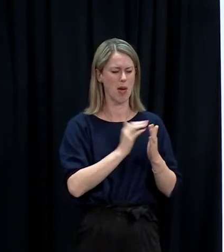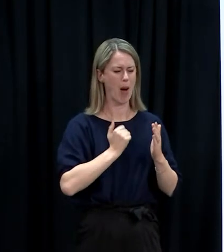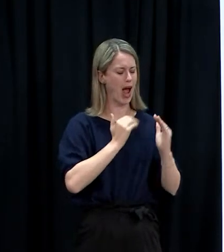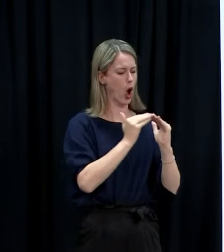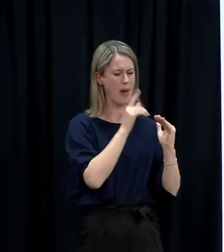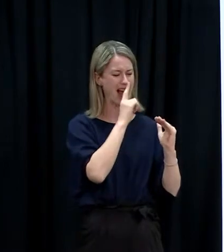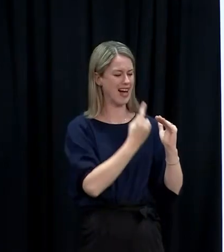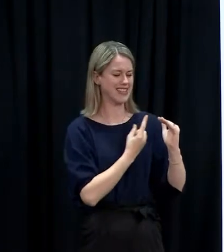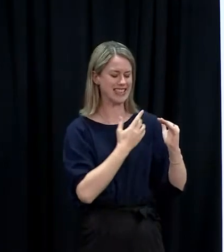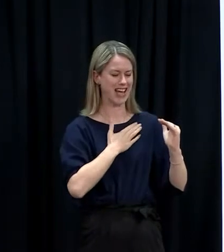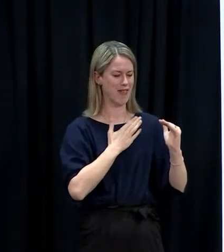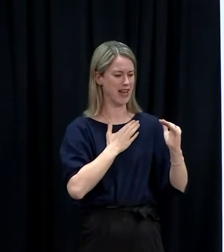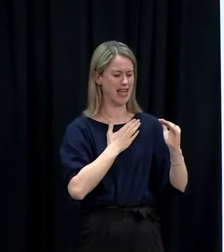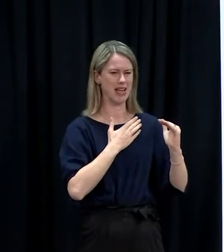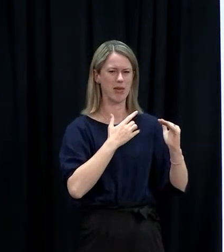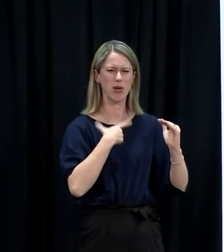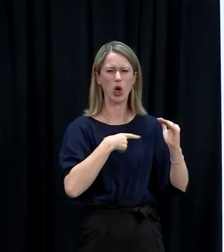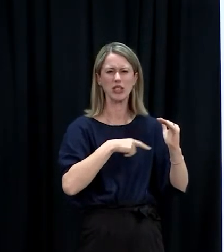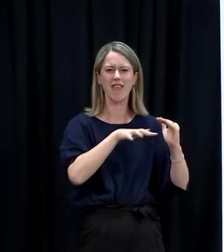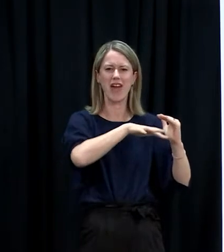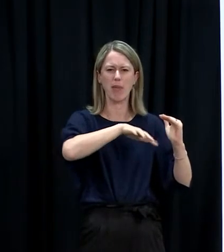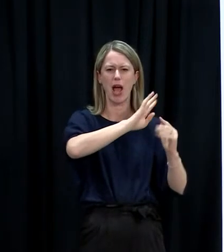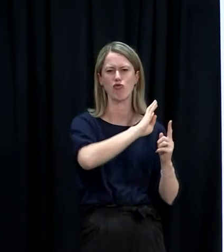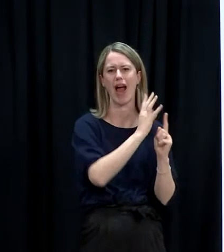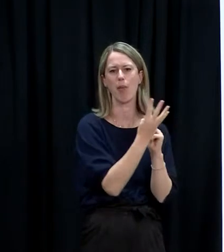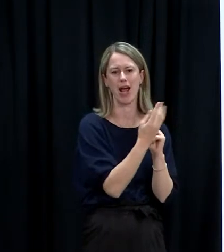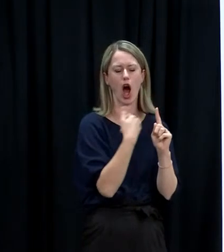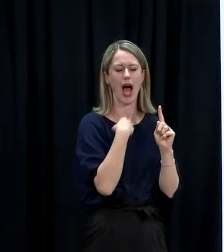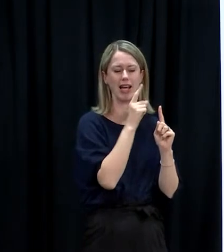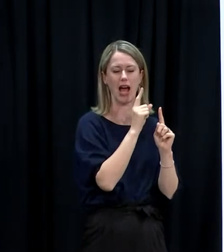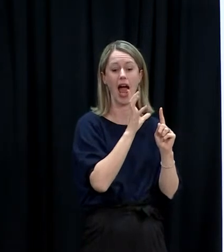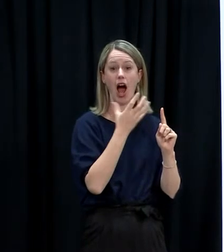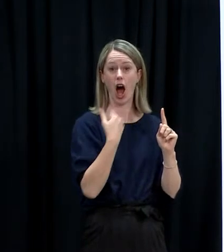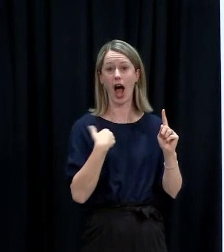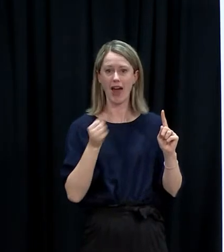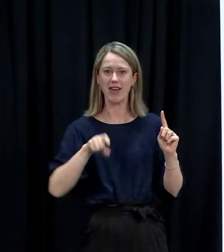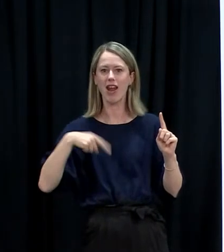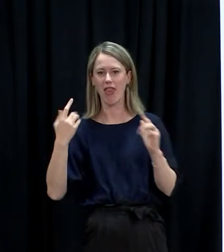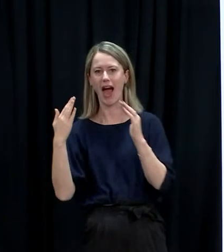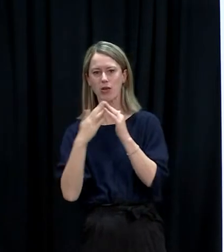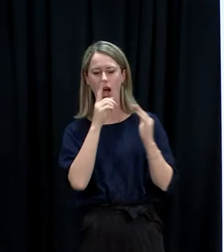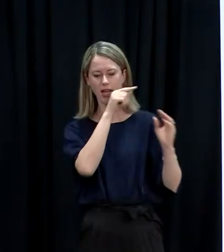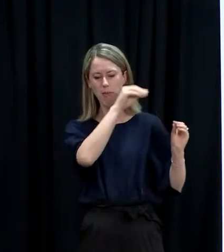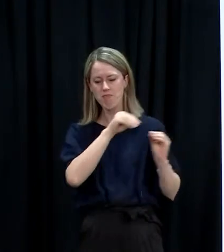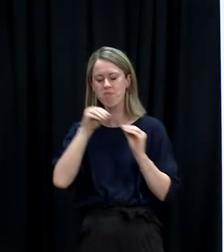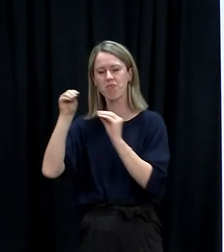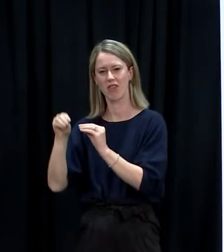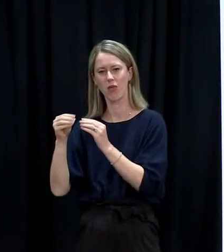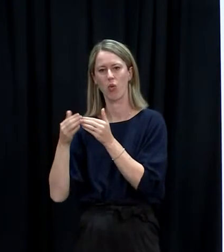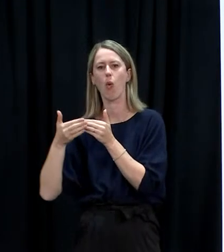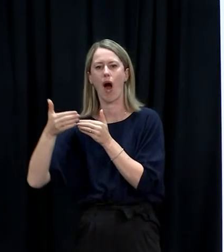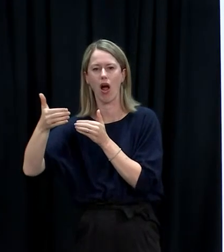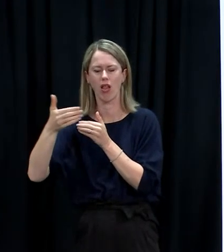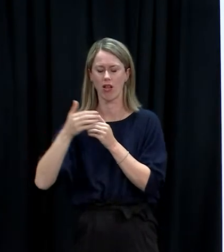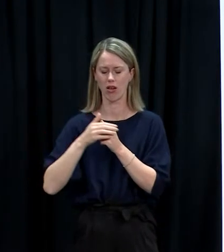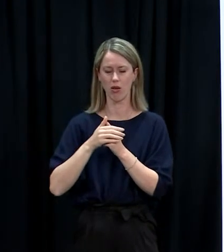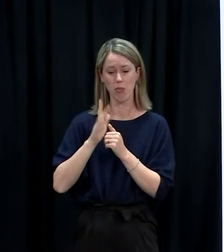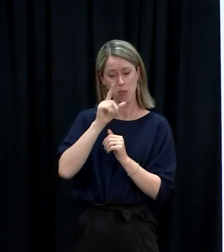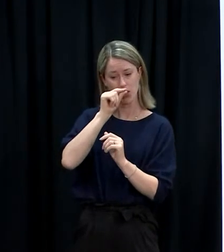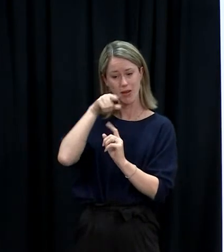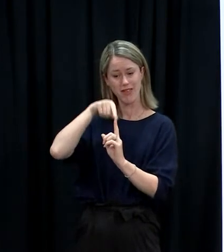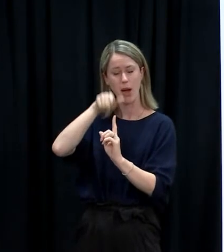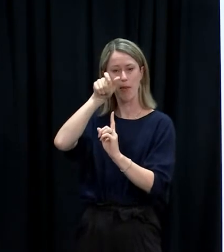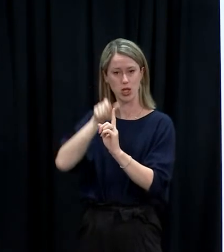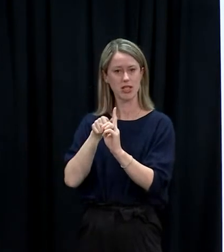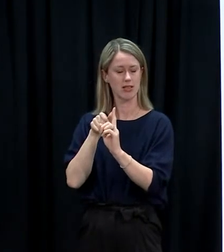another place so they can isolate safely away from their whānau members to protect their family members from becoming infected. And it sounds like in this case